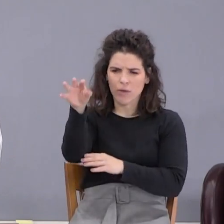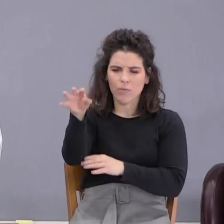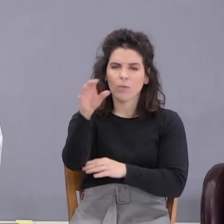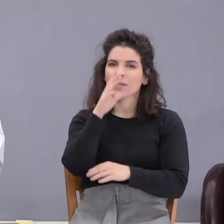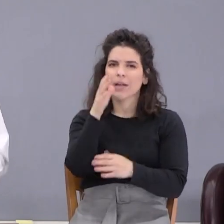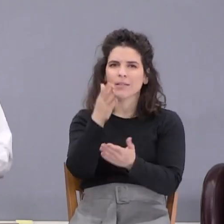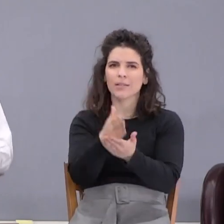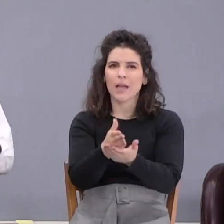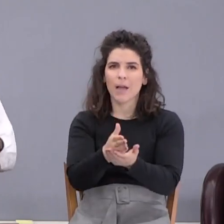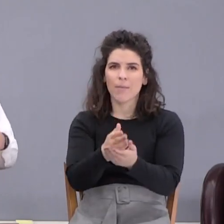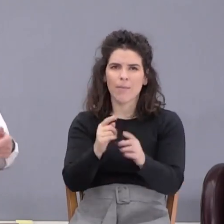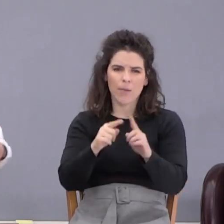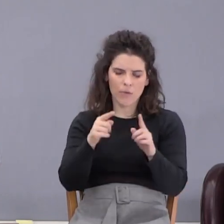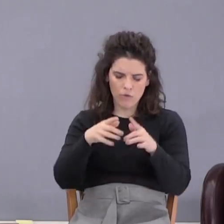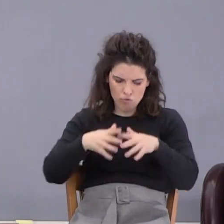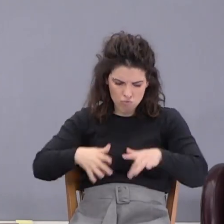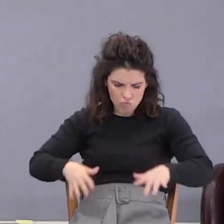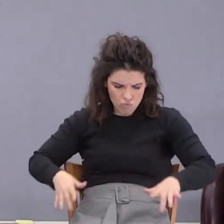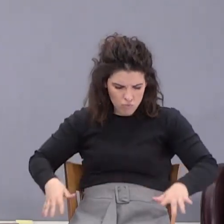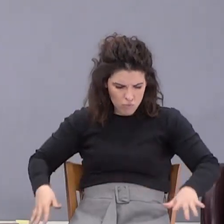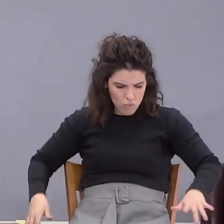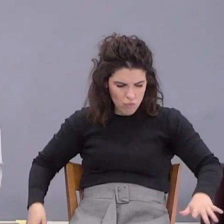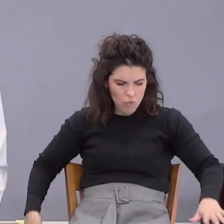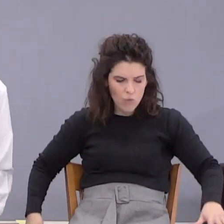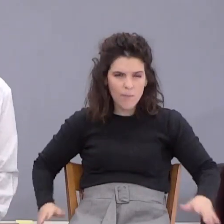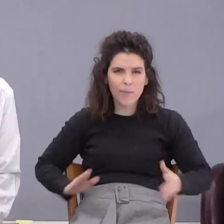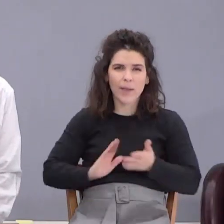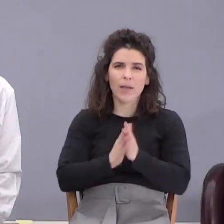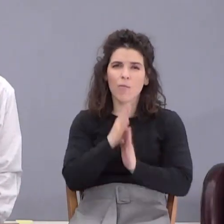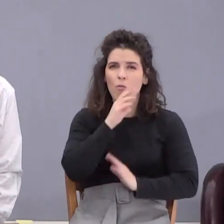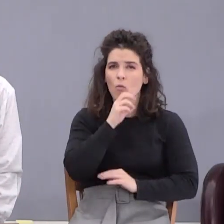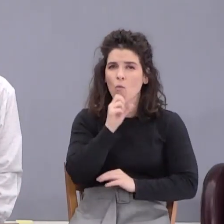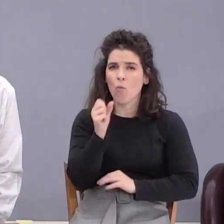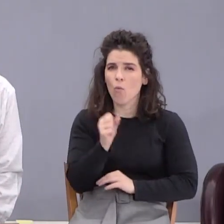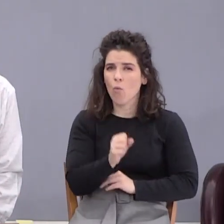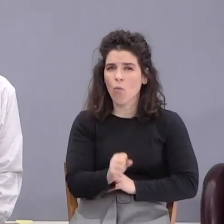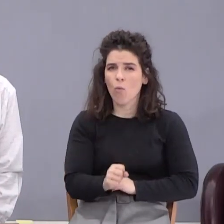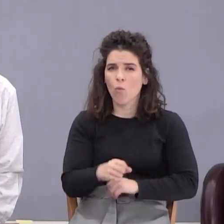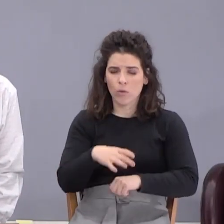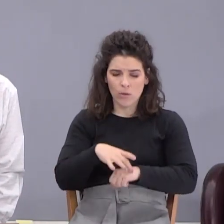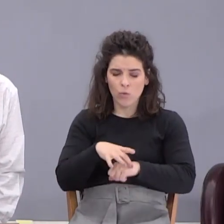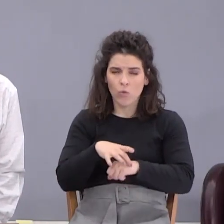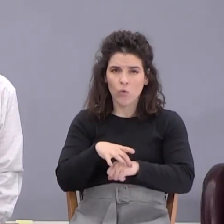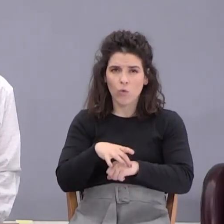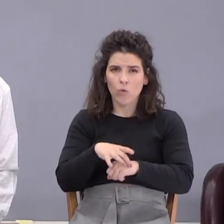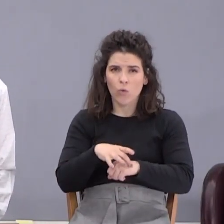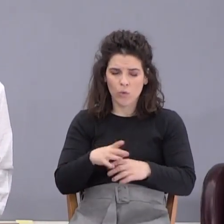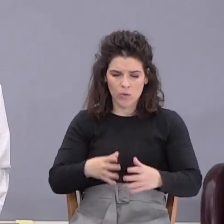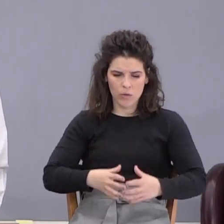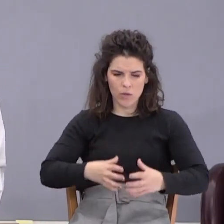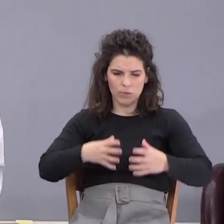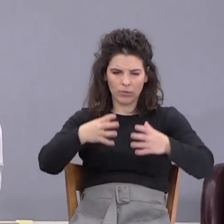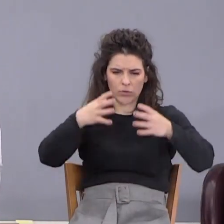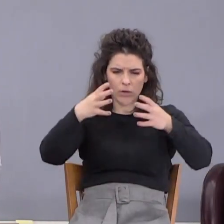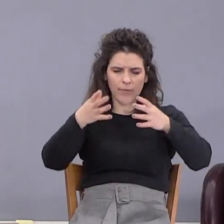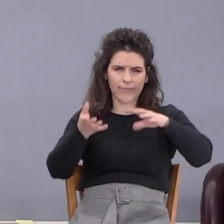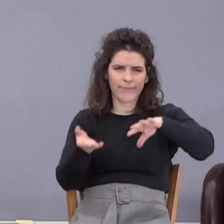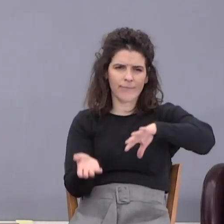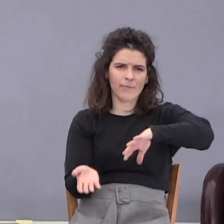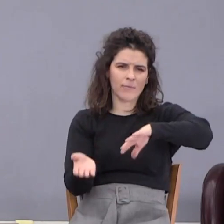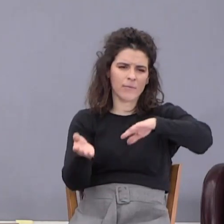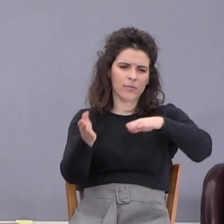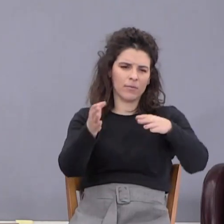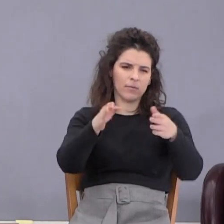cease. Though the root thereof wax old in the earth, and the stalk thereof